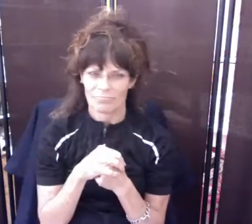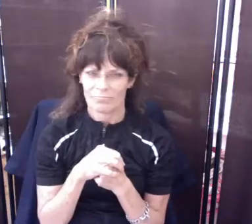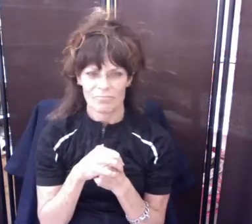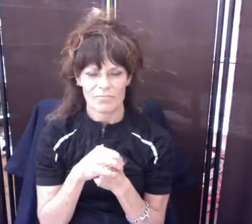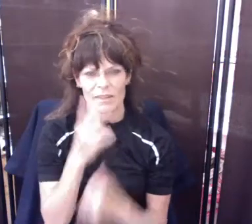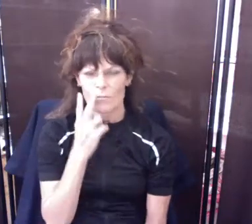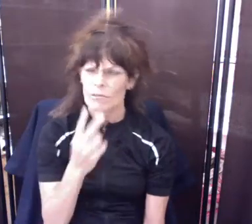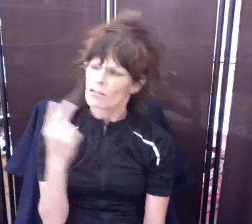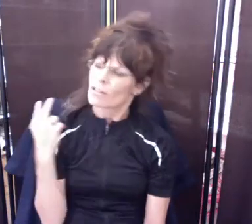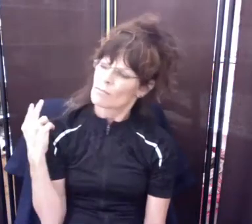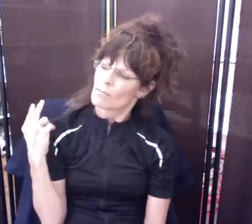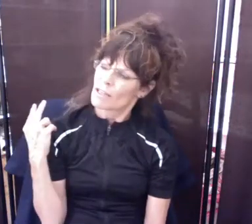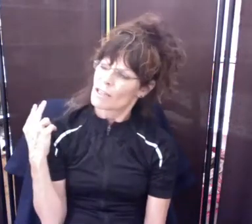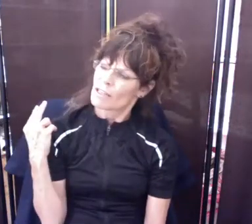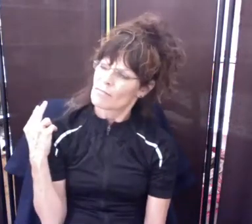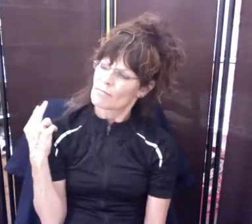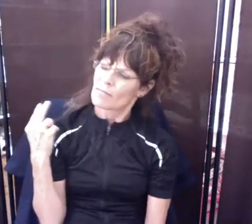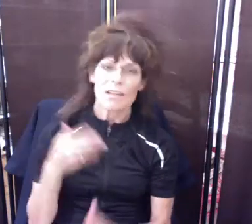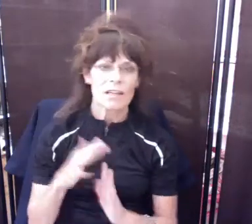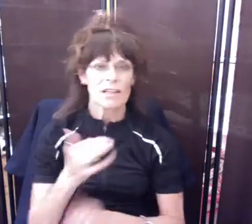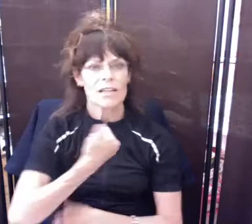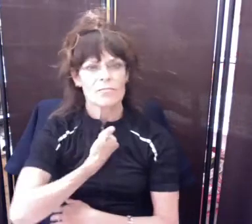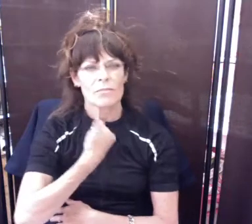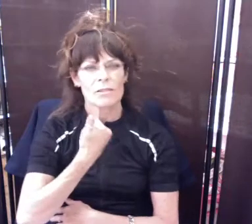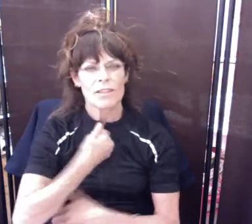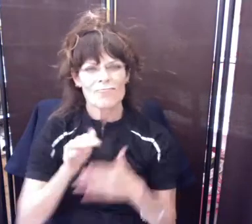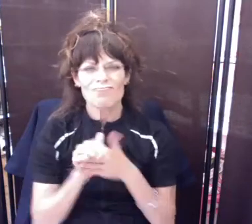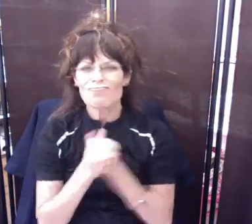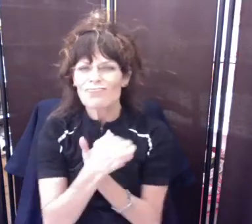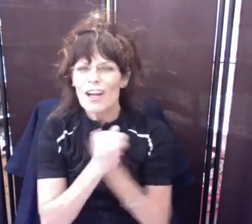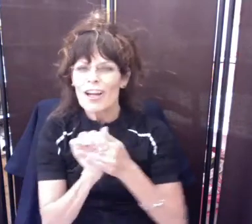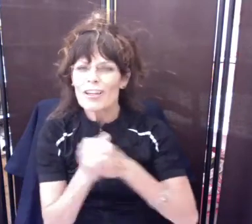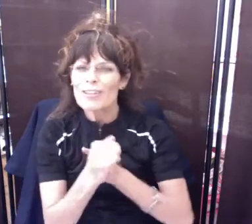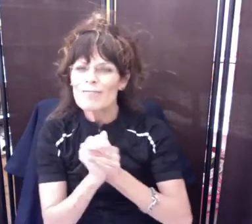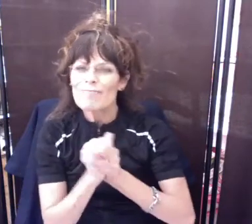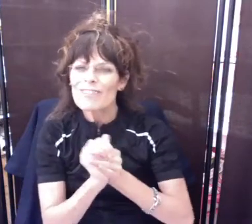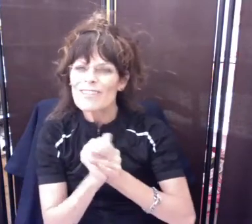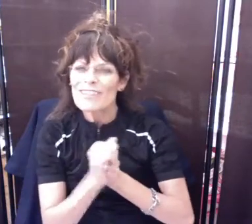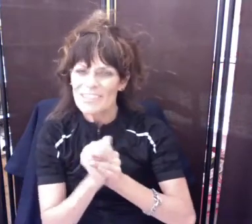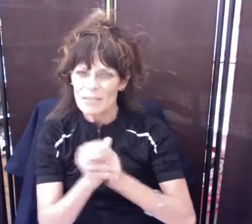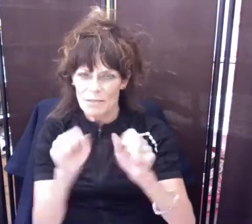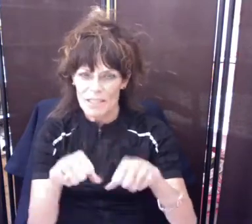I always allowed myself the flexibility of being able to drink when I wanted to